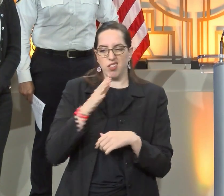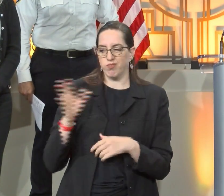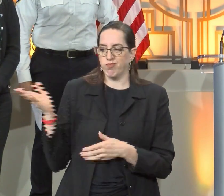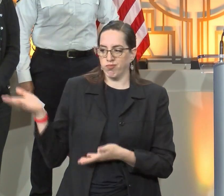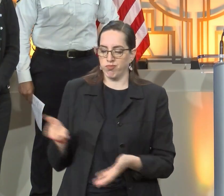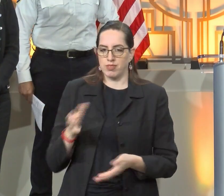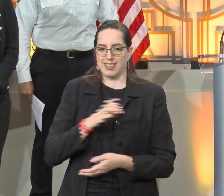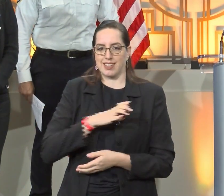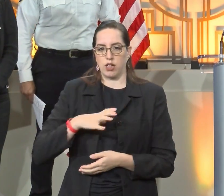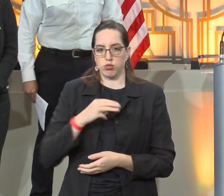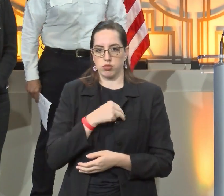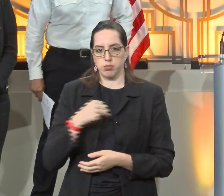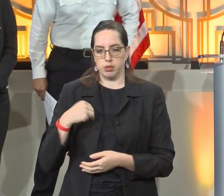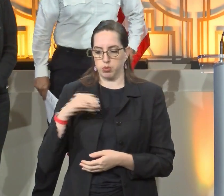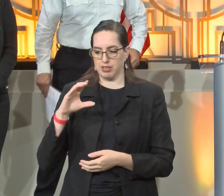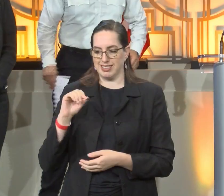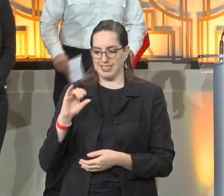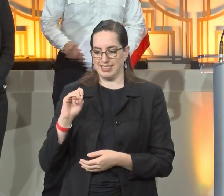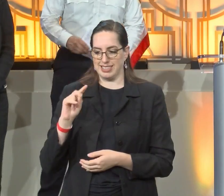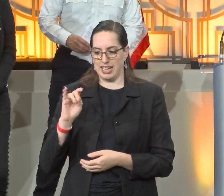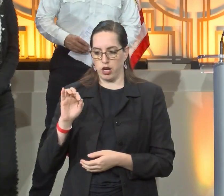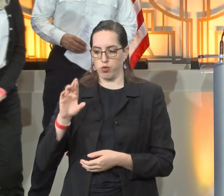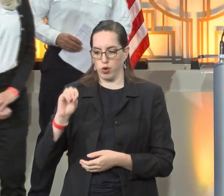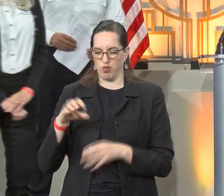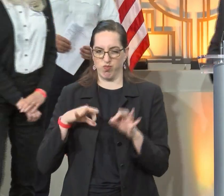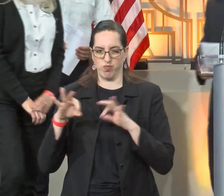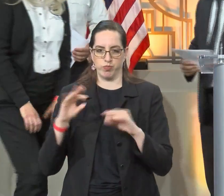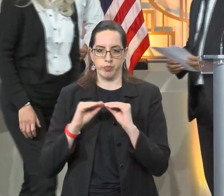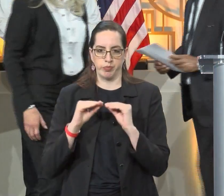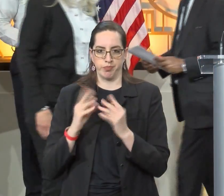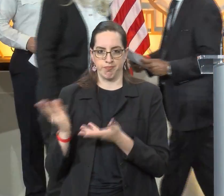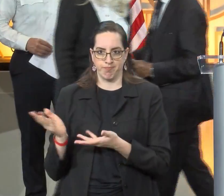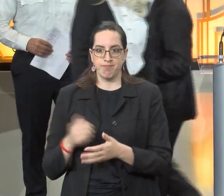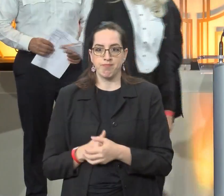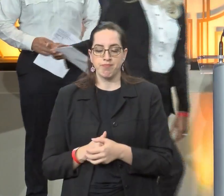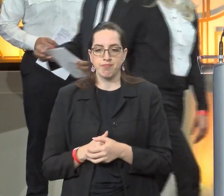Karla Cisneros to talk about that testing site.